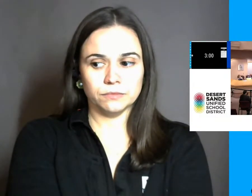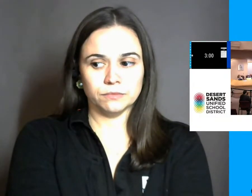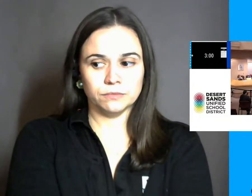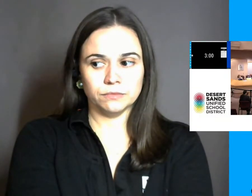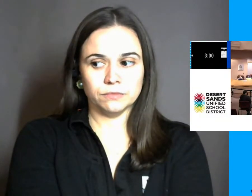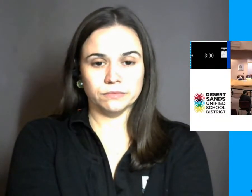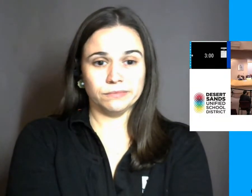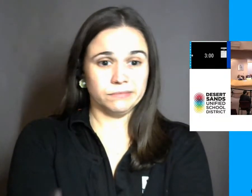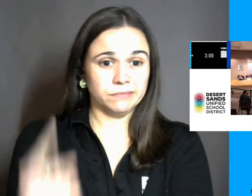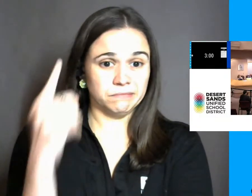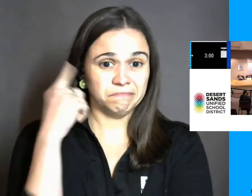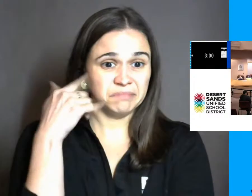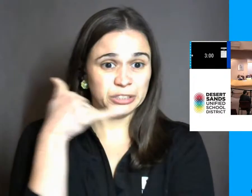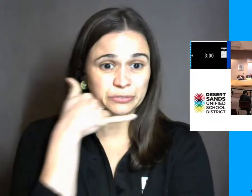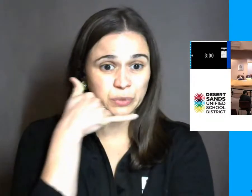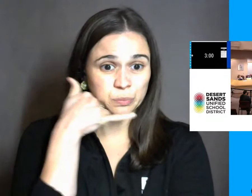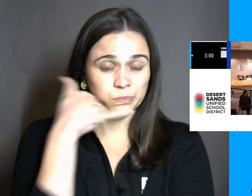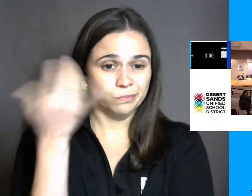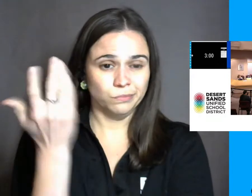Was he there? No?